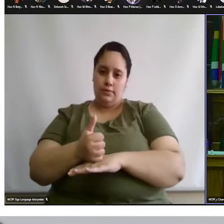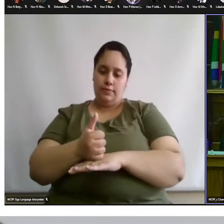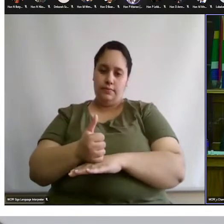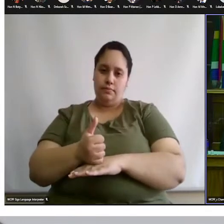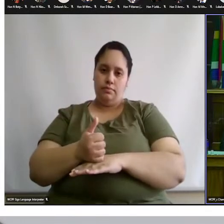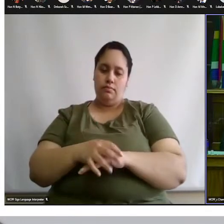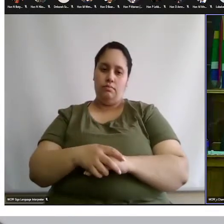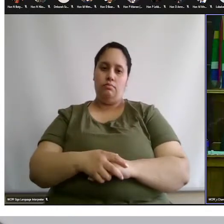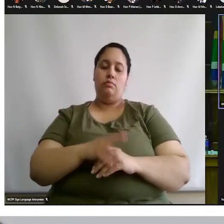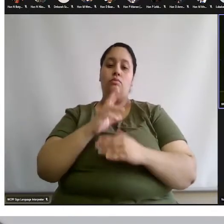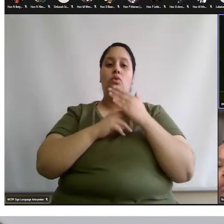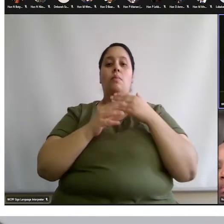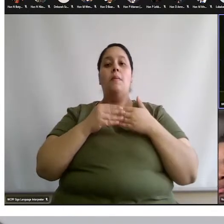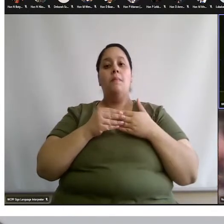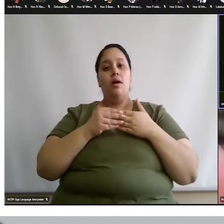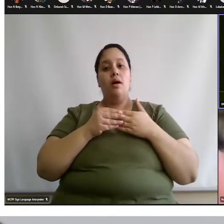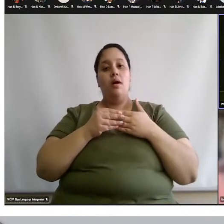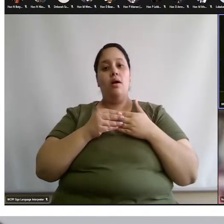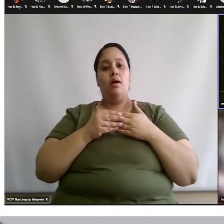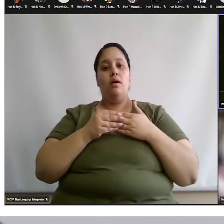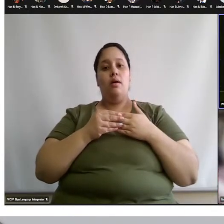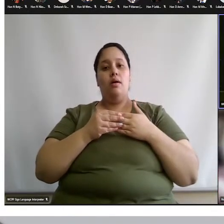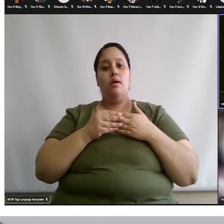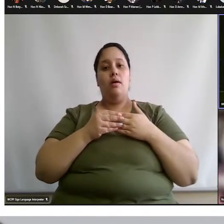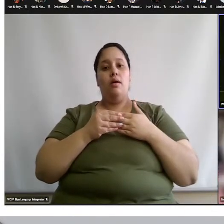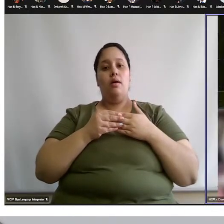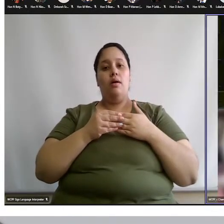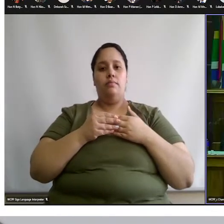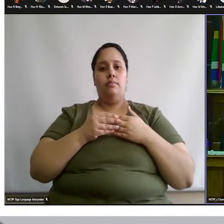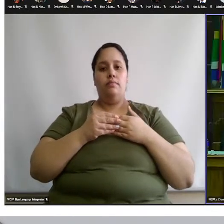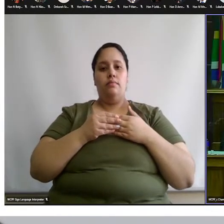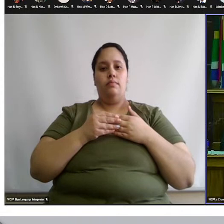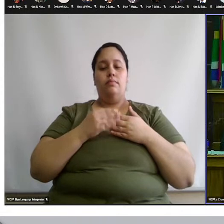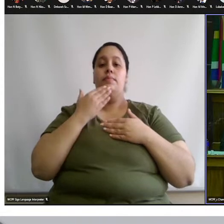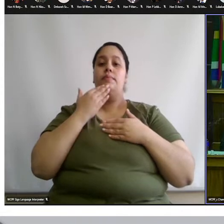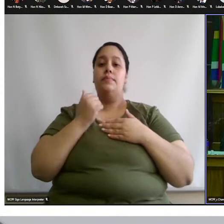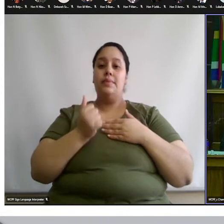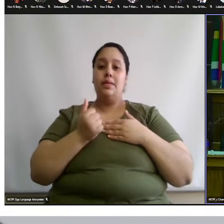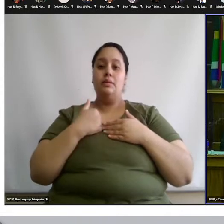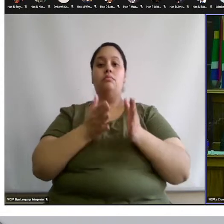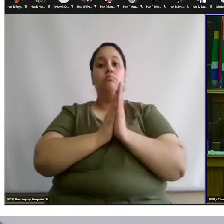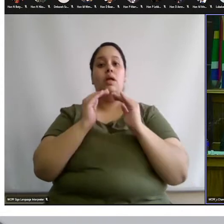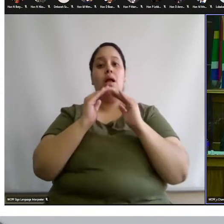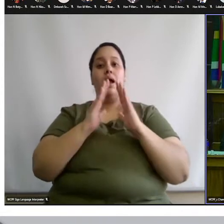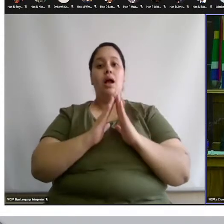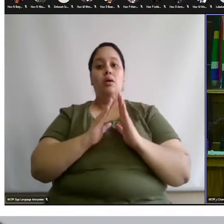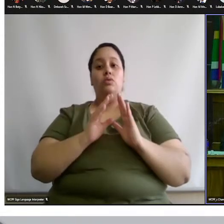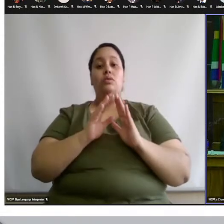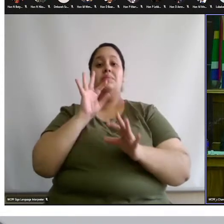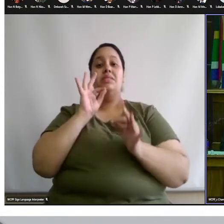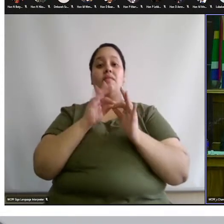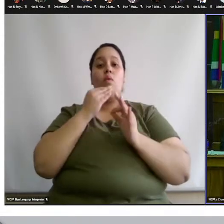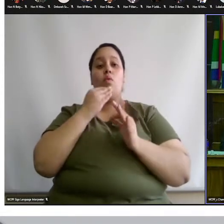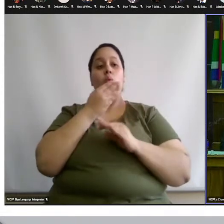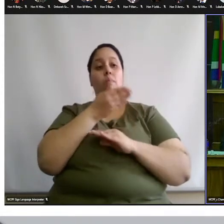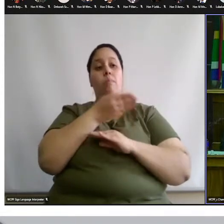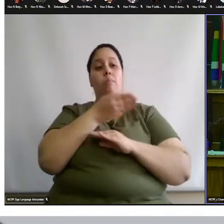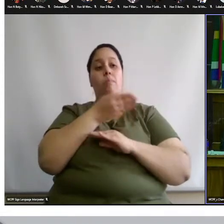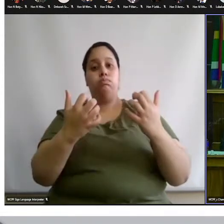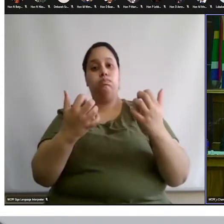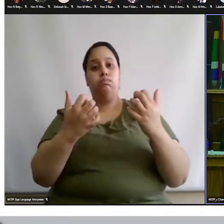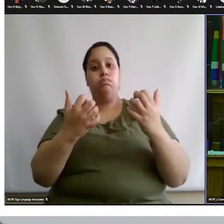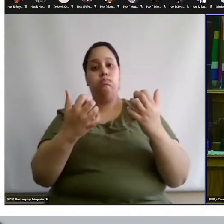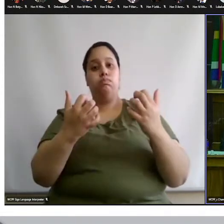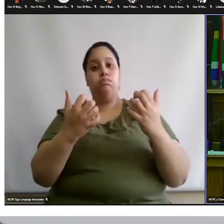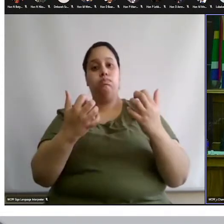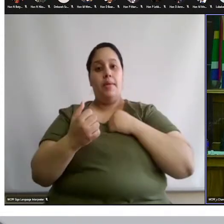members, please, I'm calling on the House, especially the members in the chamber on my right-hand